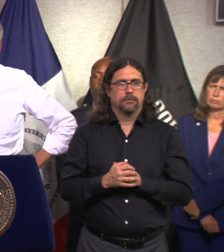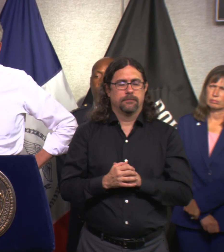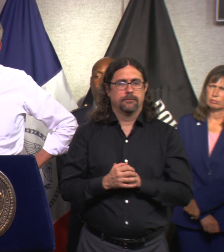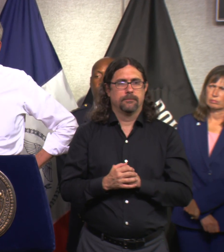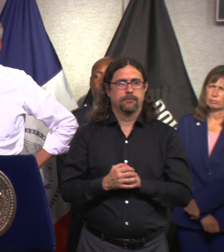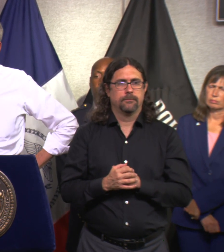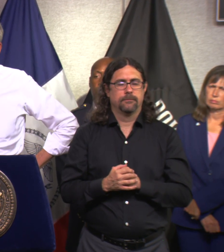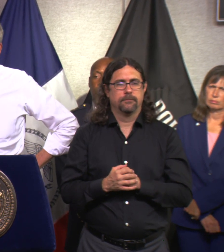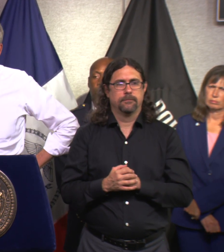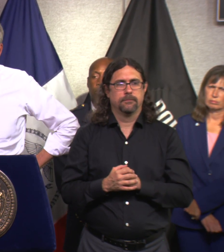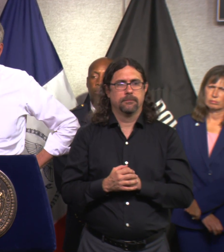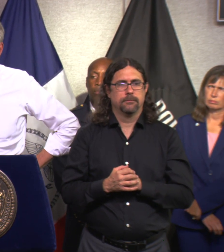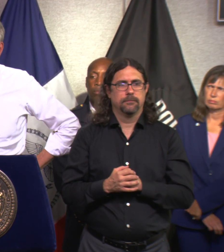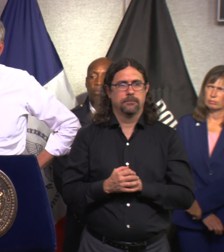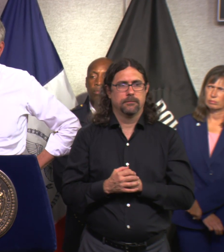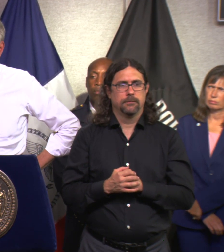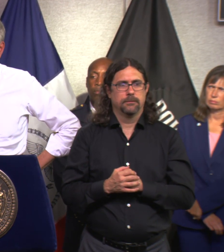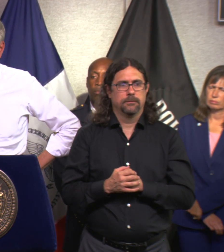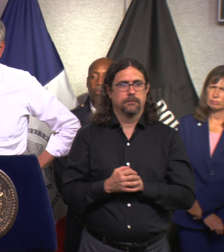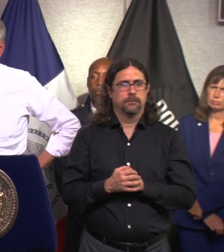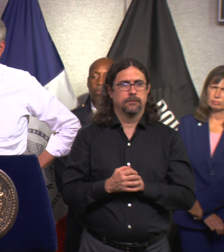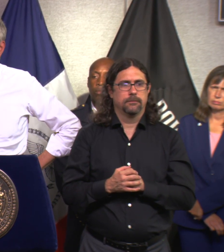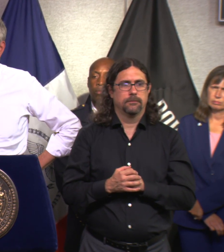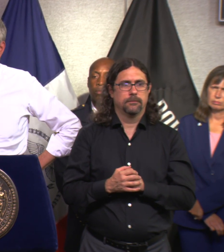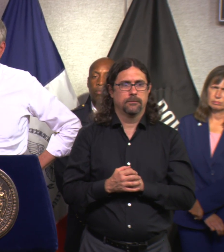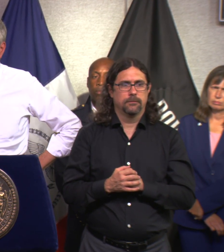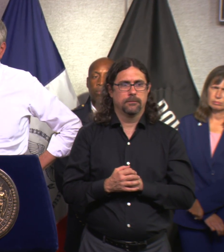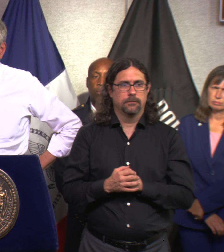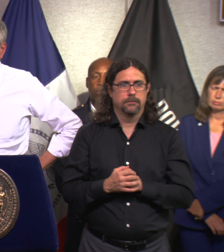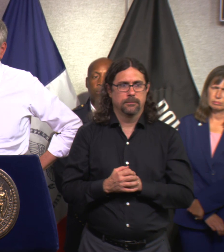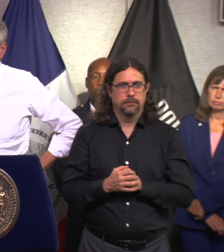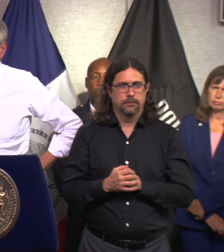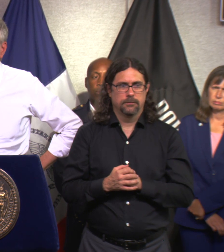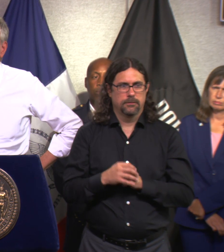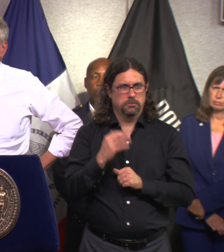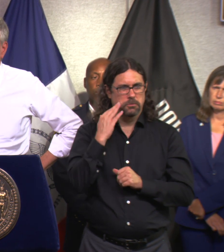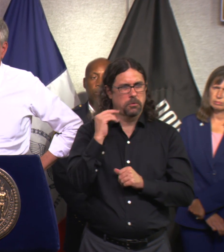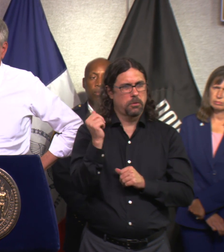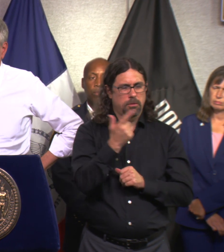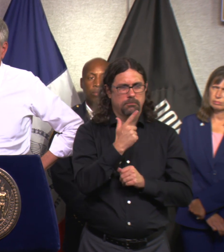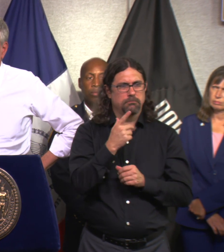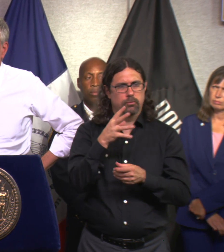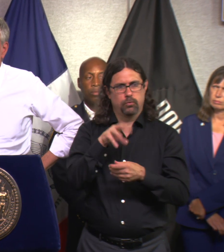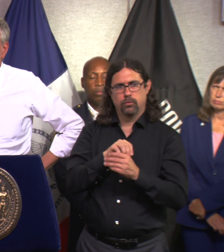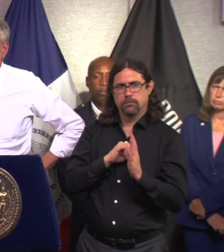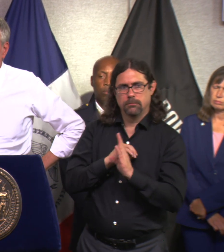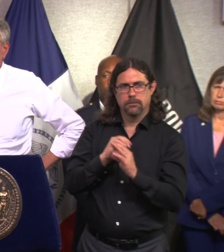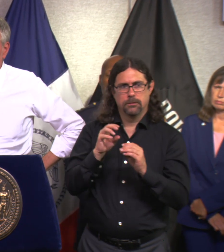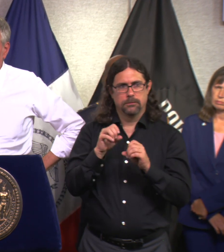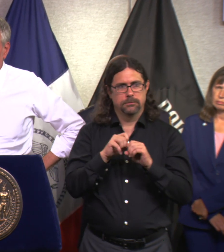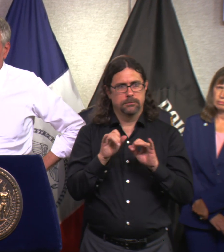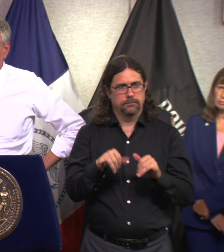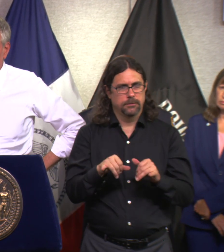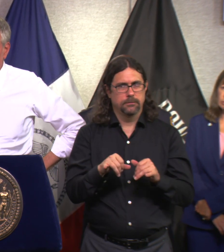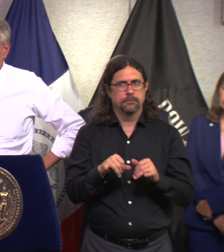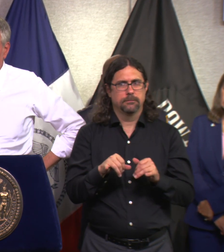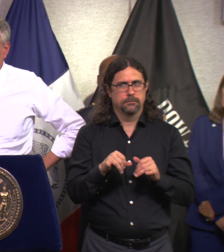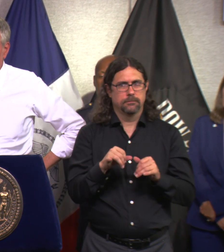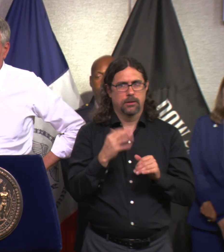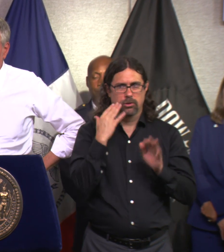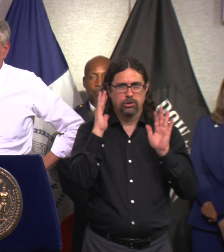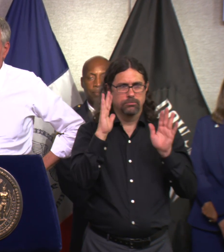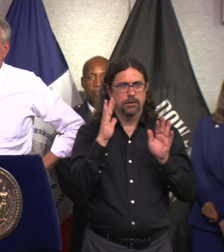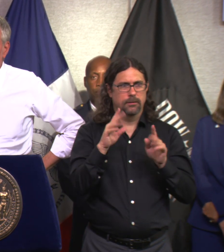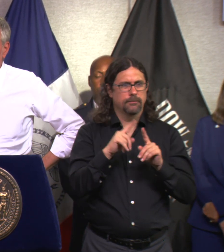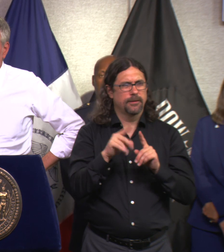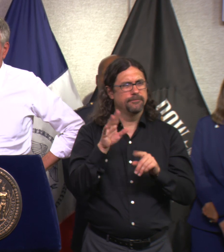for City Bike, including your own ferry system, which is great, but is used by fewer people than the City Bike system. So why not invest city